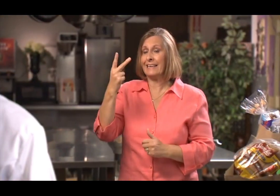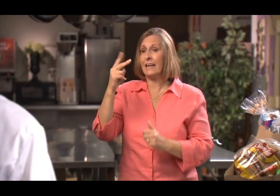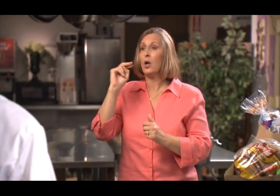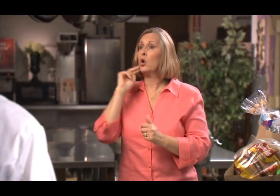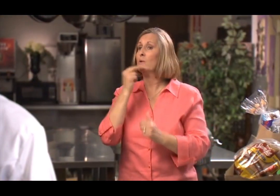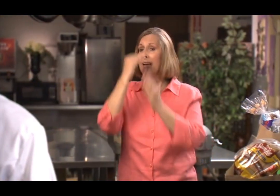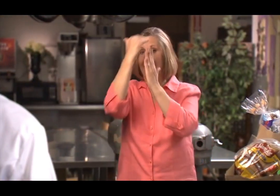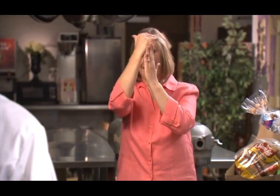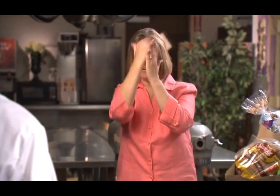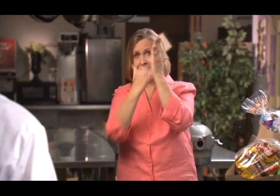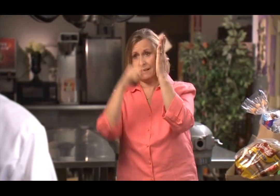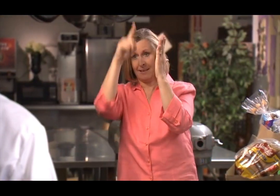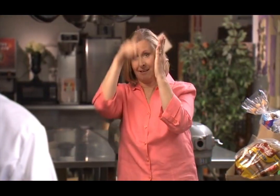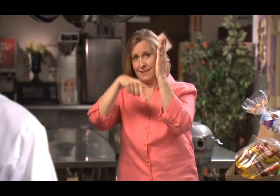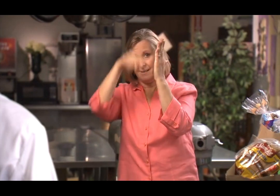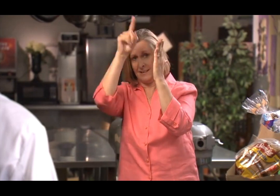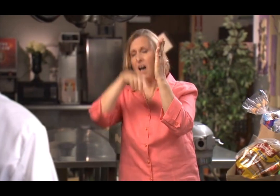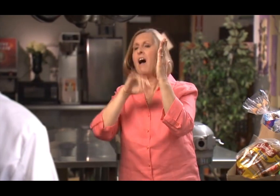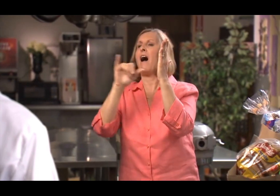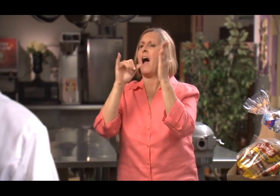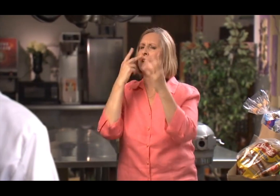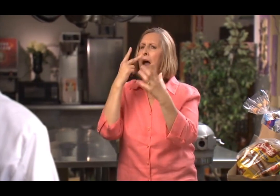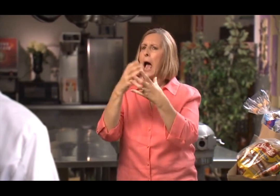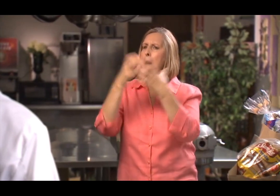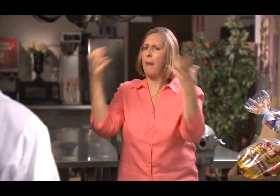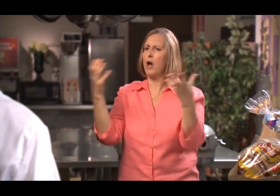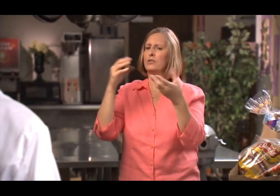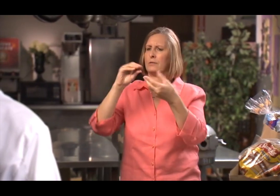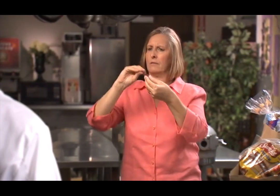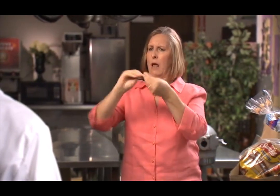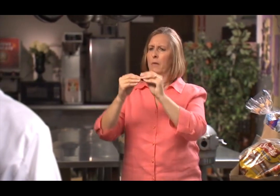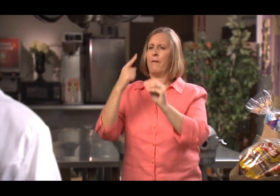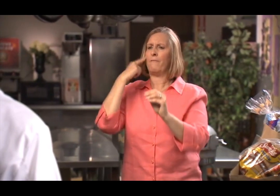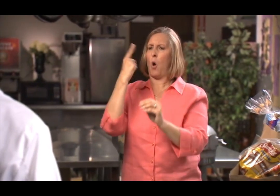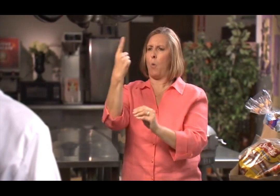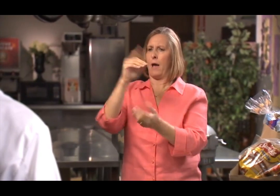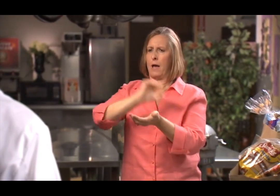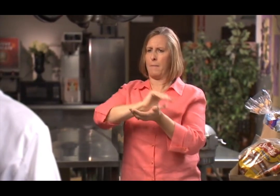Next, you can see the actual amount of the nutrients in a single serving.